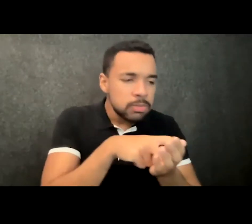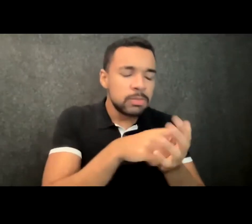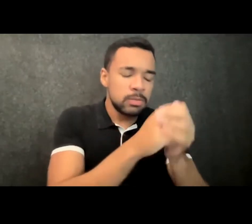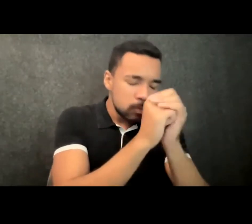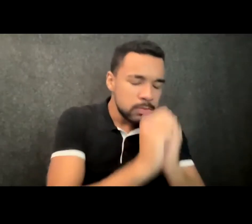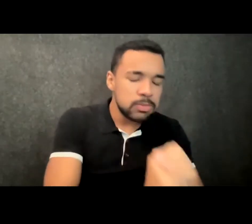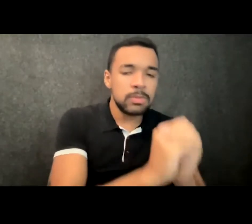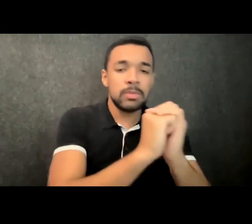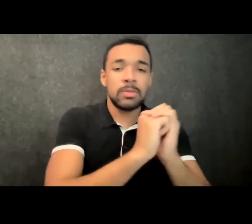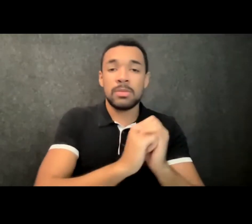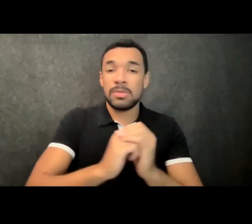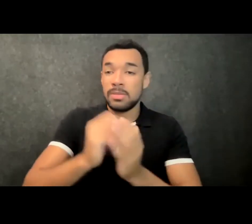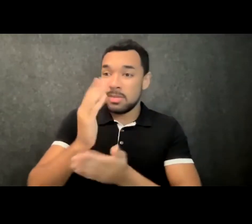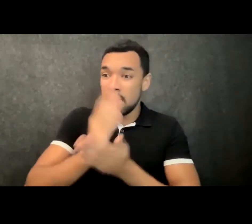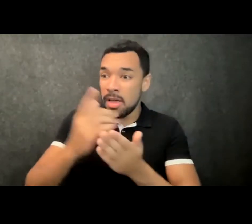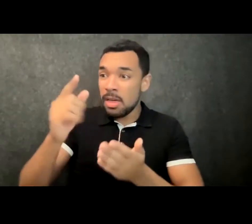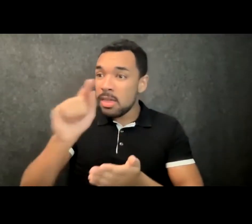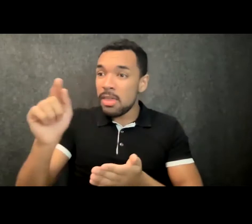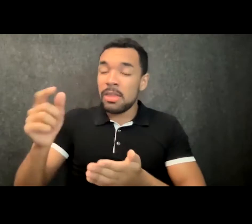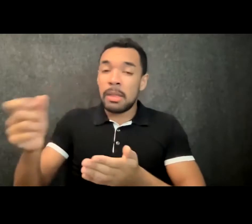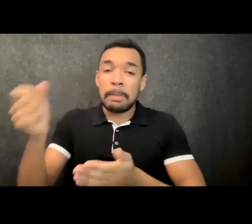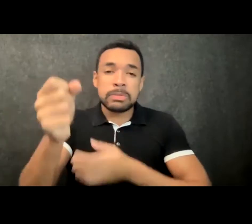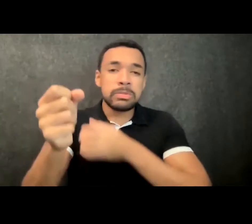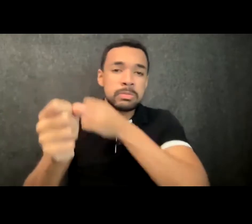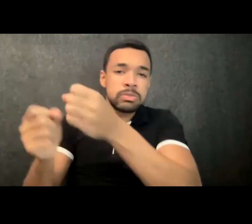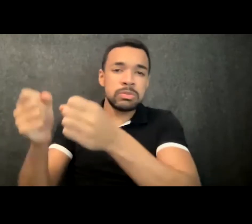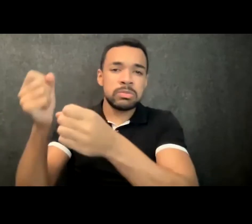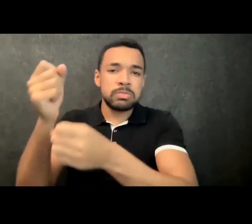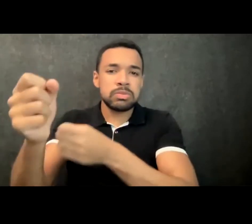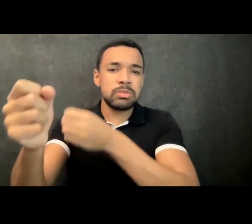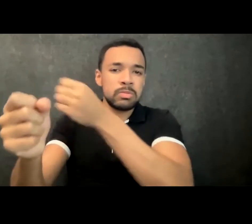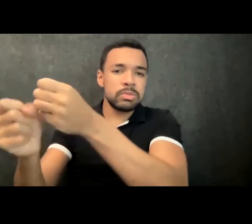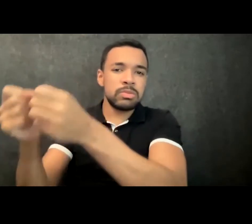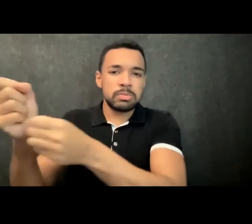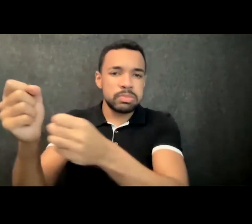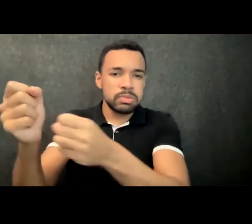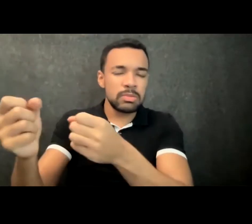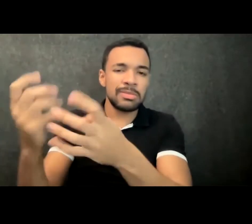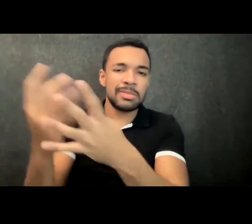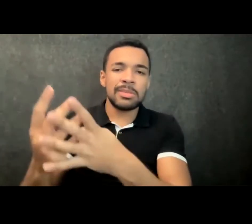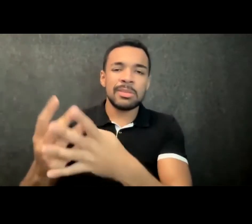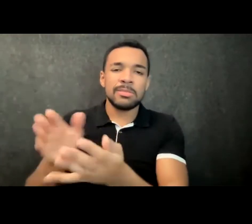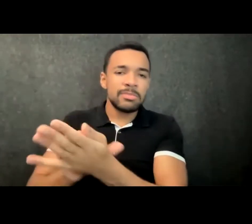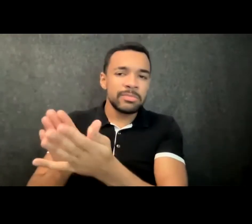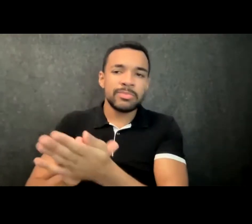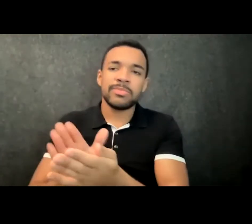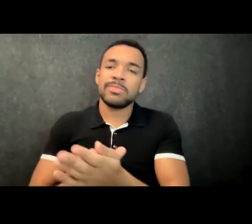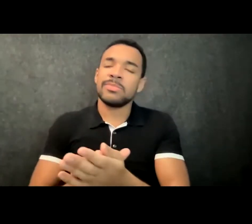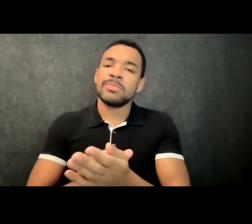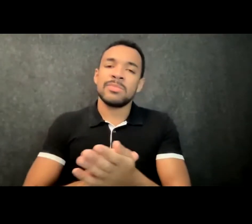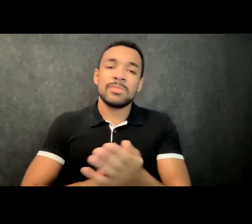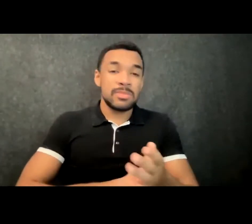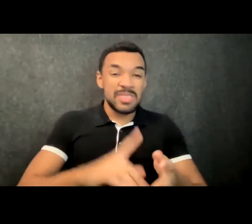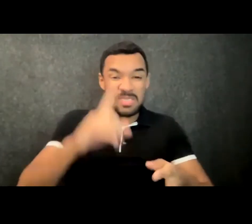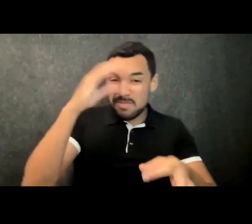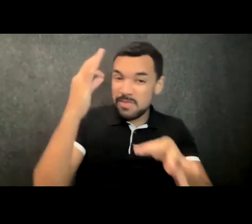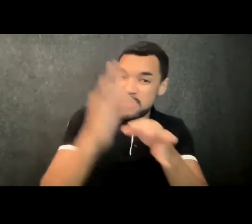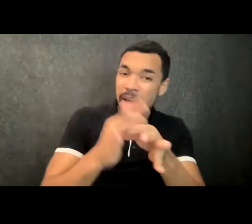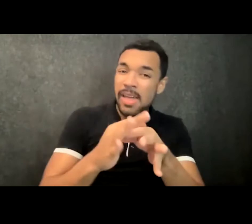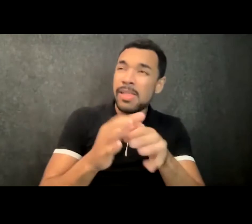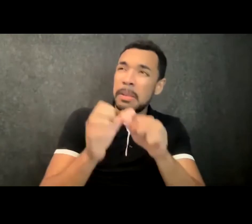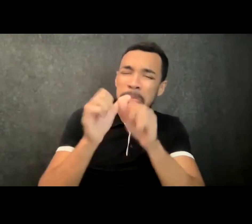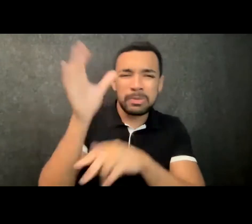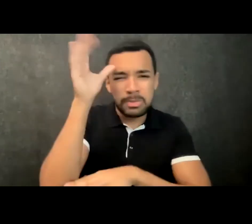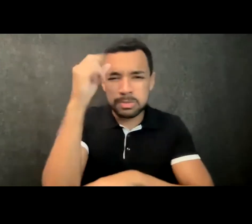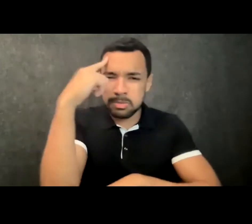exiled. Praise the leaps and weeps of faith, the rocking and arms cradle and holler. Praise be